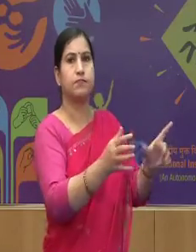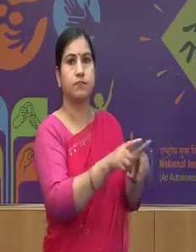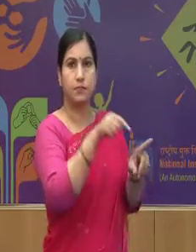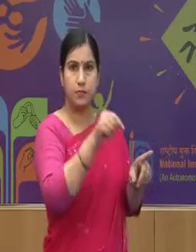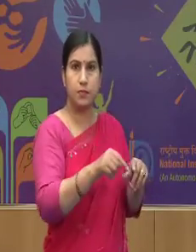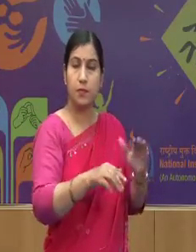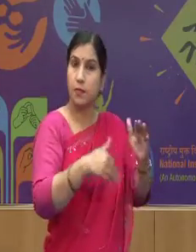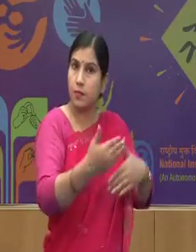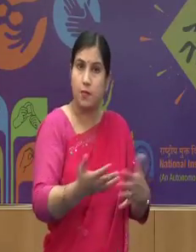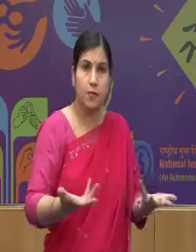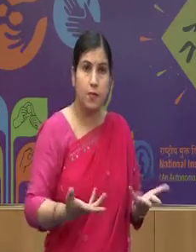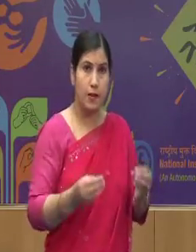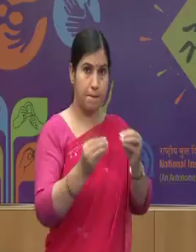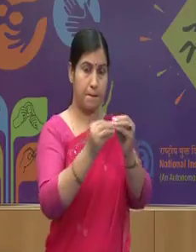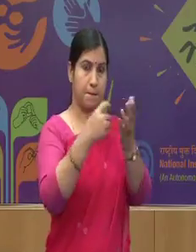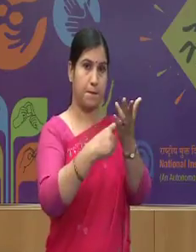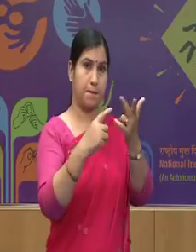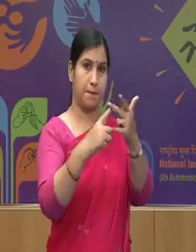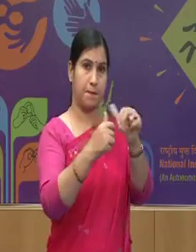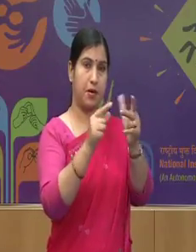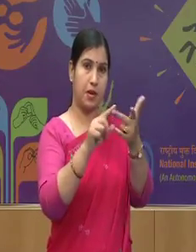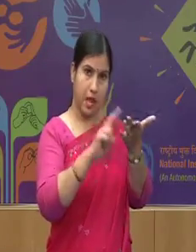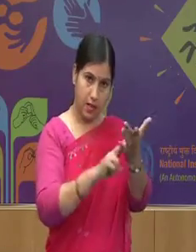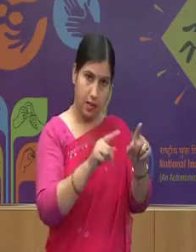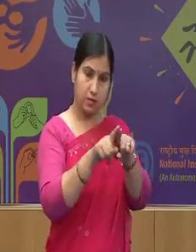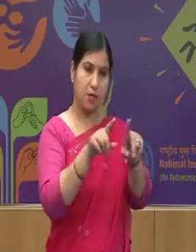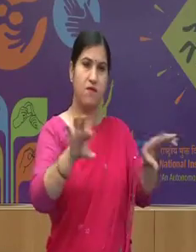However, Britain and France did not oppose